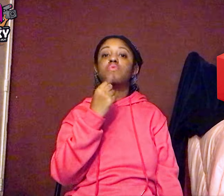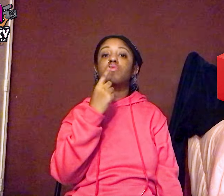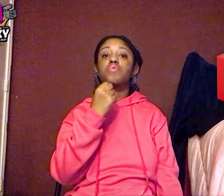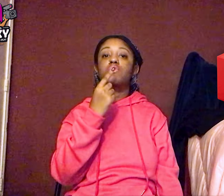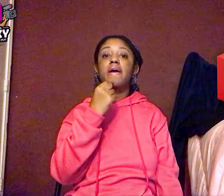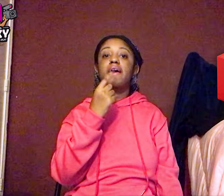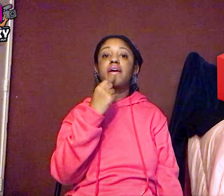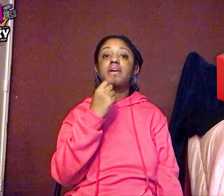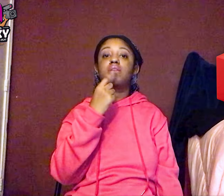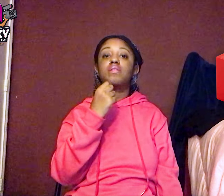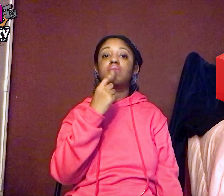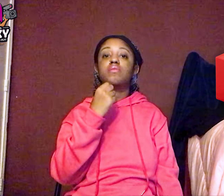Red.